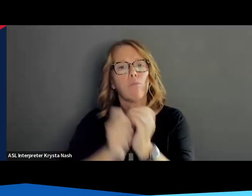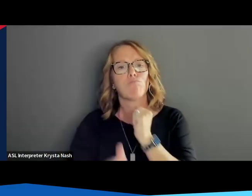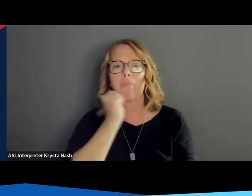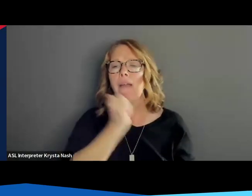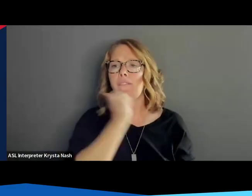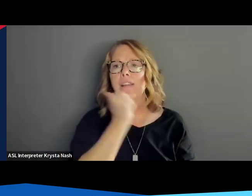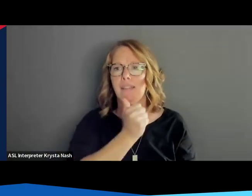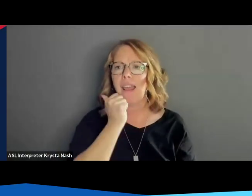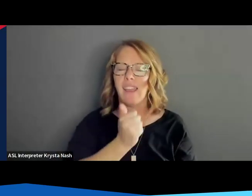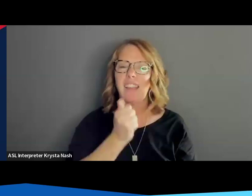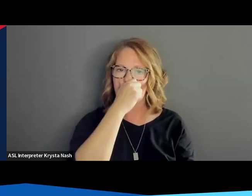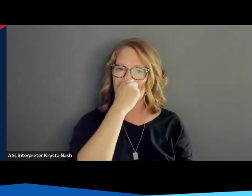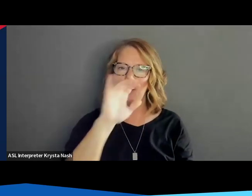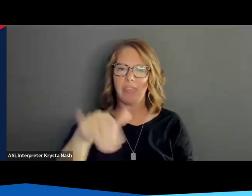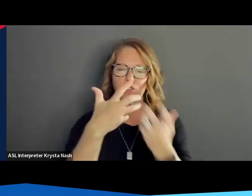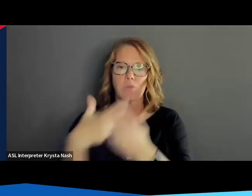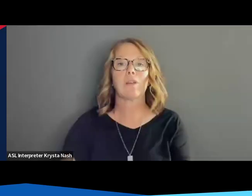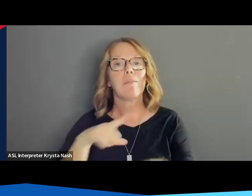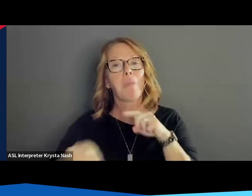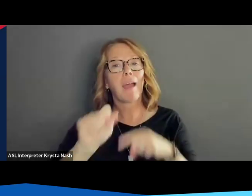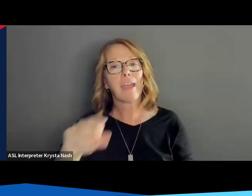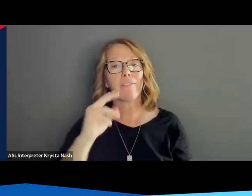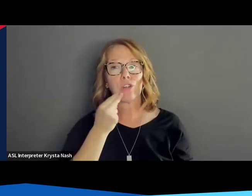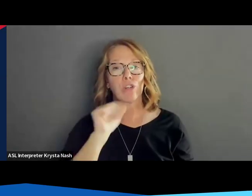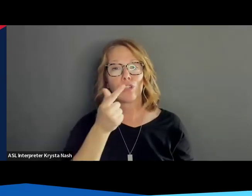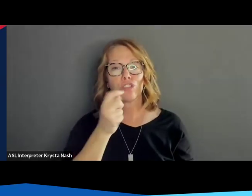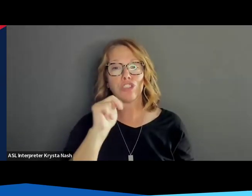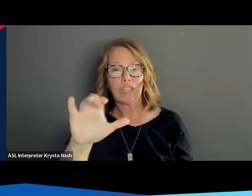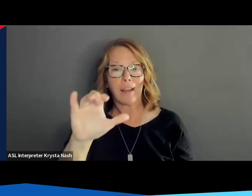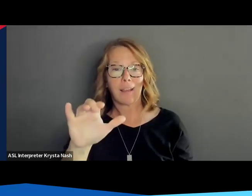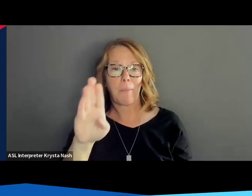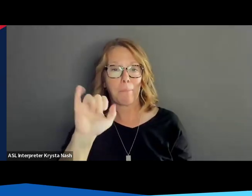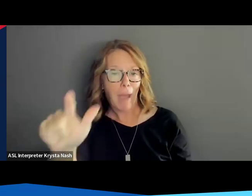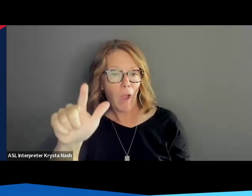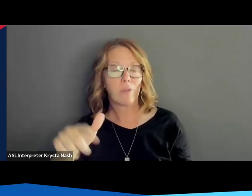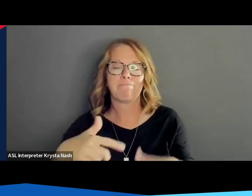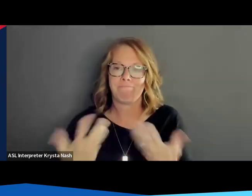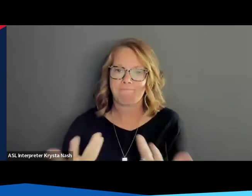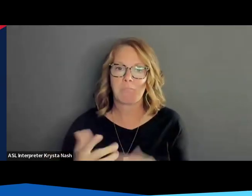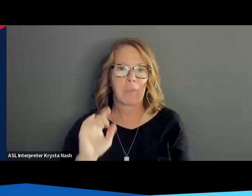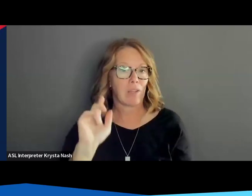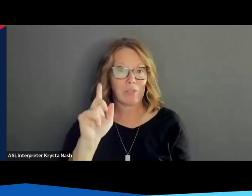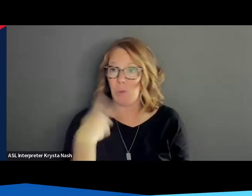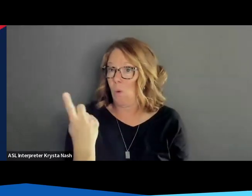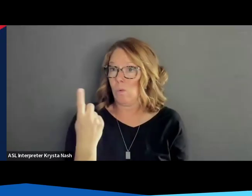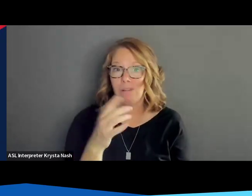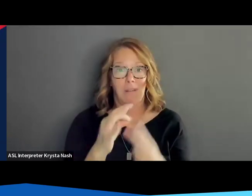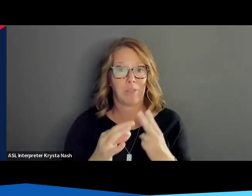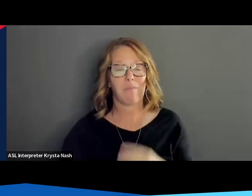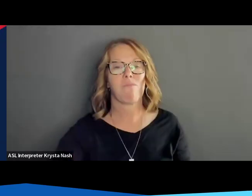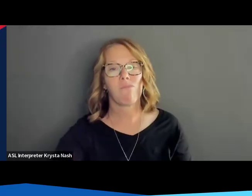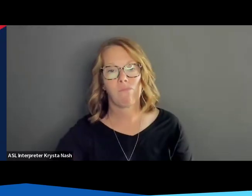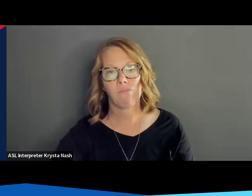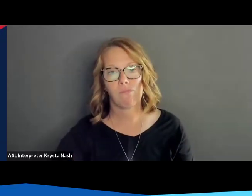so that will work out. But if you have neurogenic bowel, that's the only way that we have. Now, again, I talk